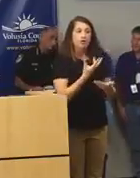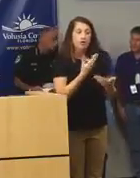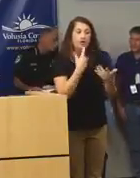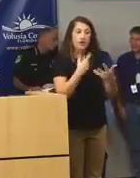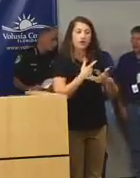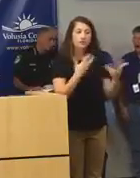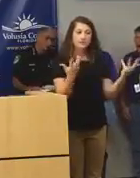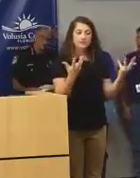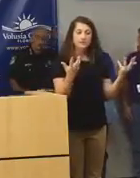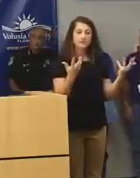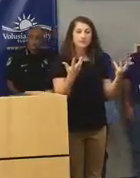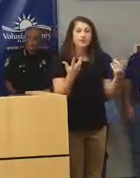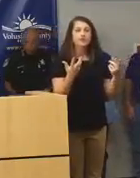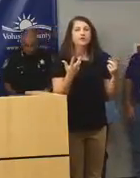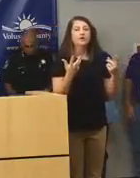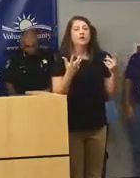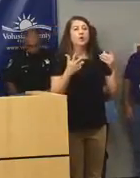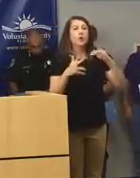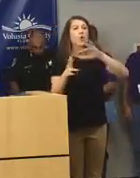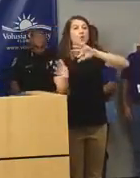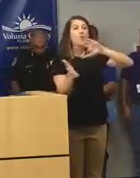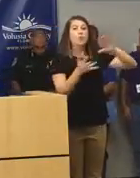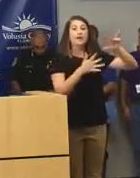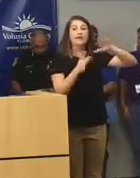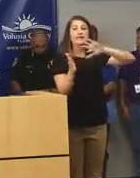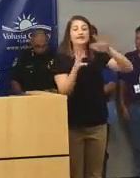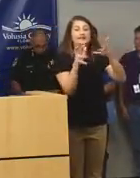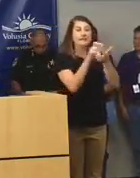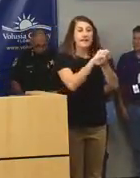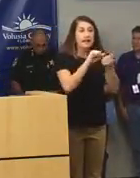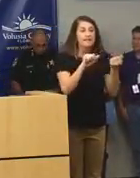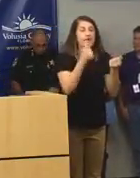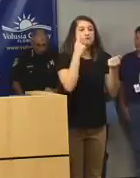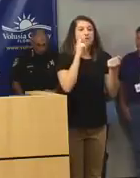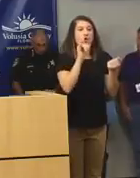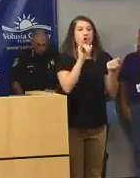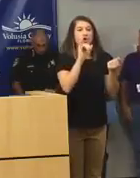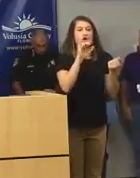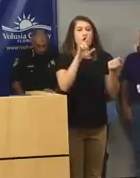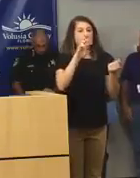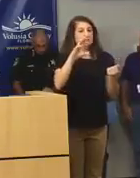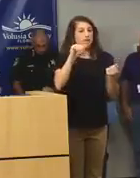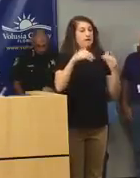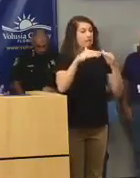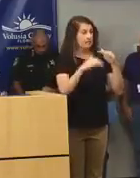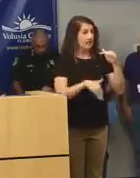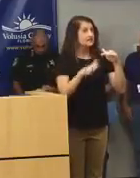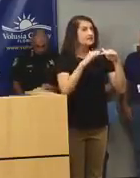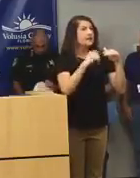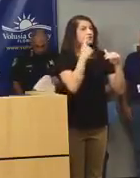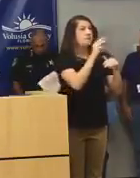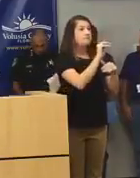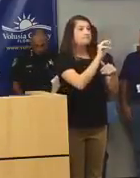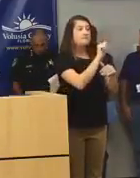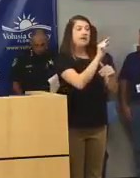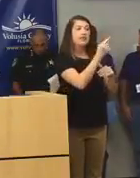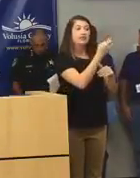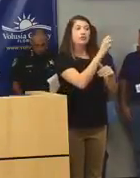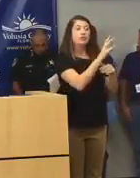indicate that the wind damage for Irma is going to be less than it was for